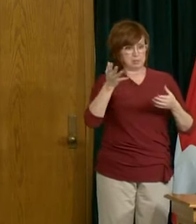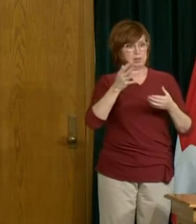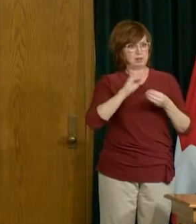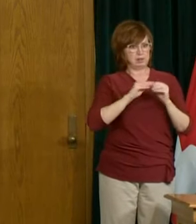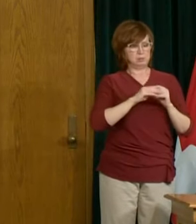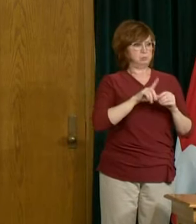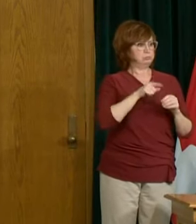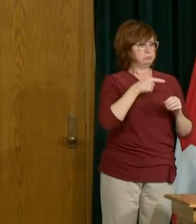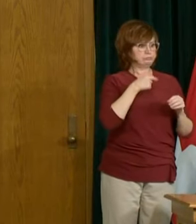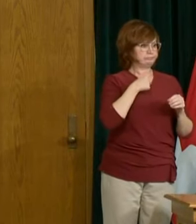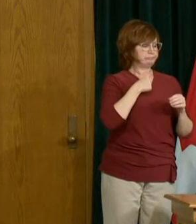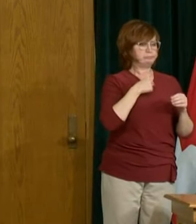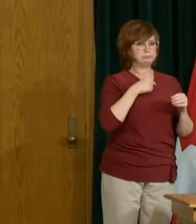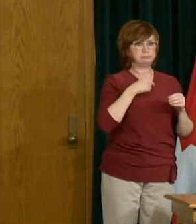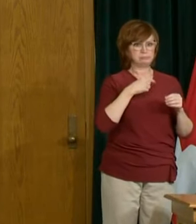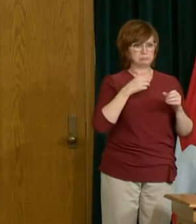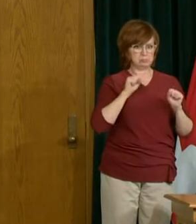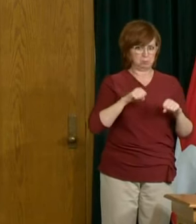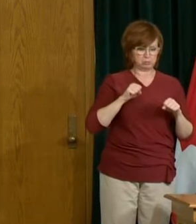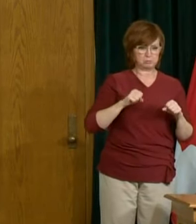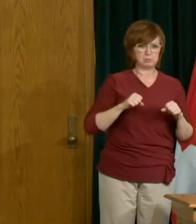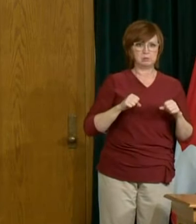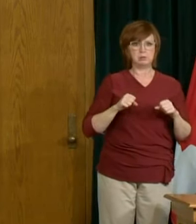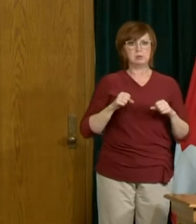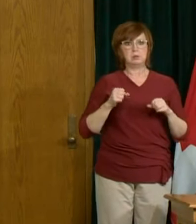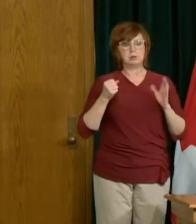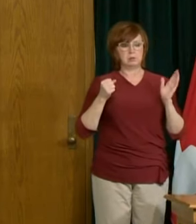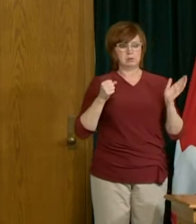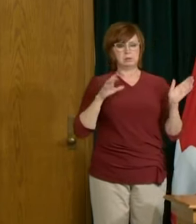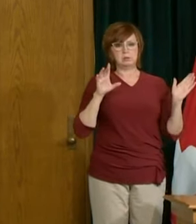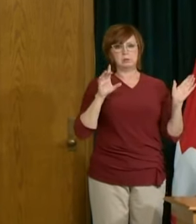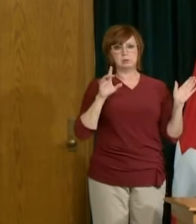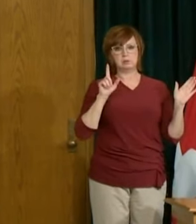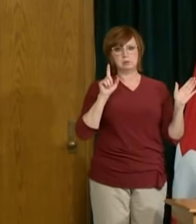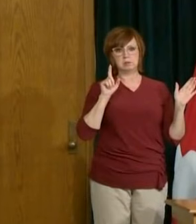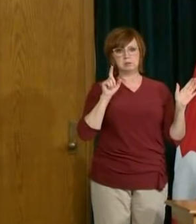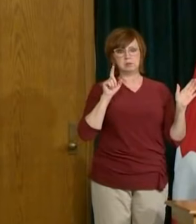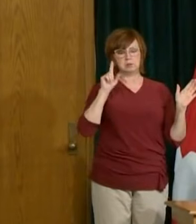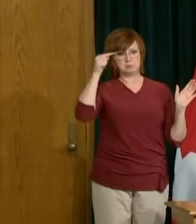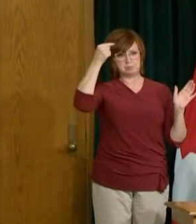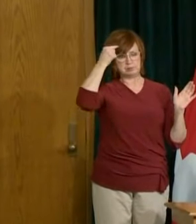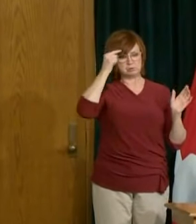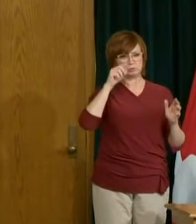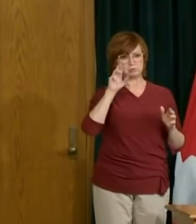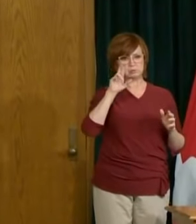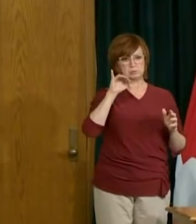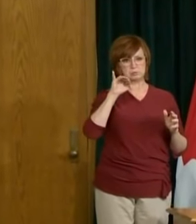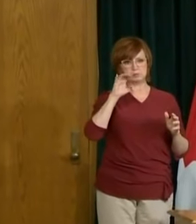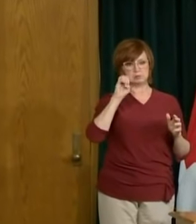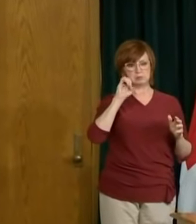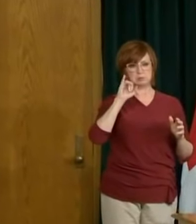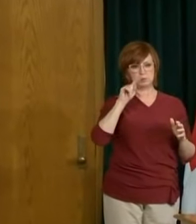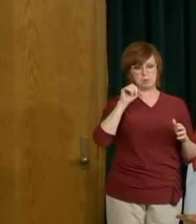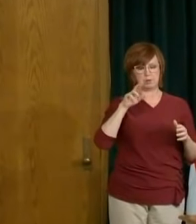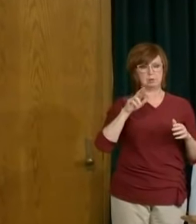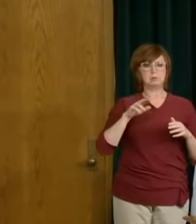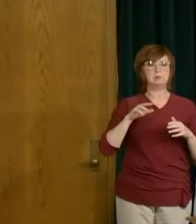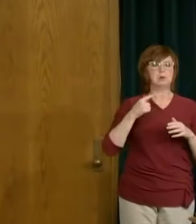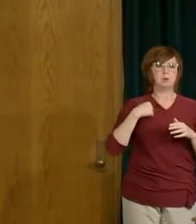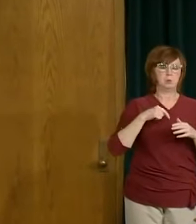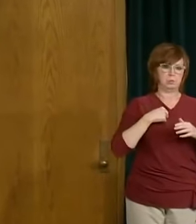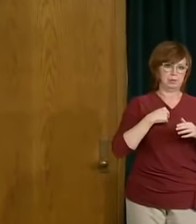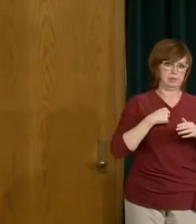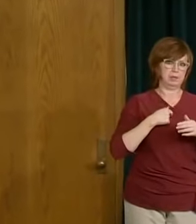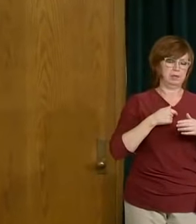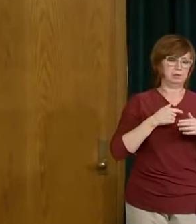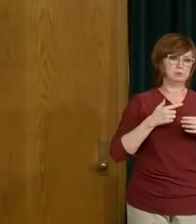So on that one, obviously as a government, we want to be as transparent as we can, as transparent as possible. There's